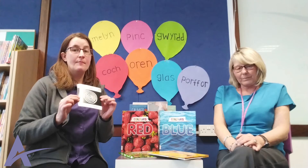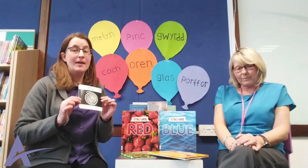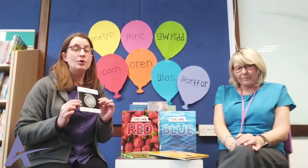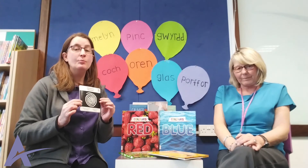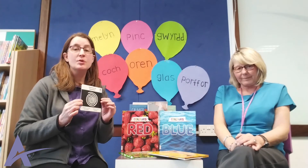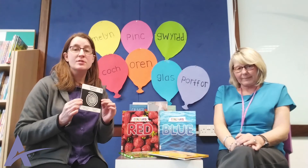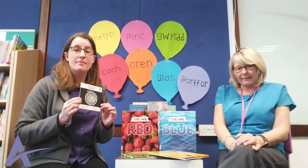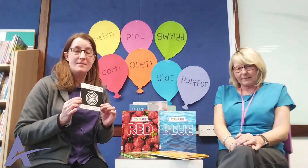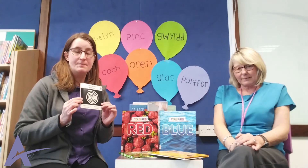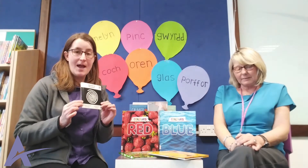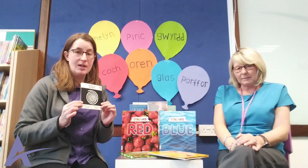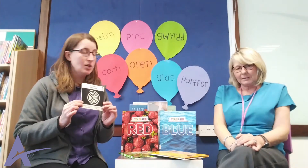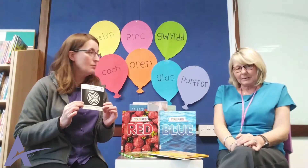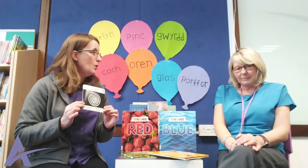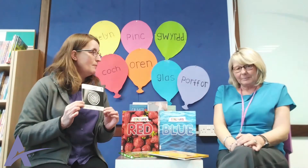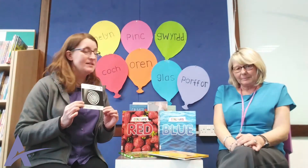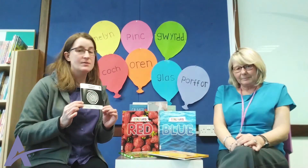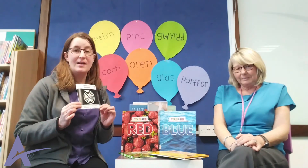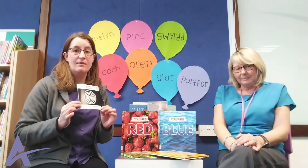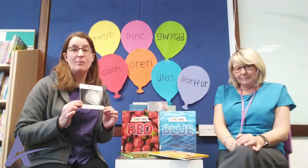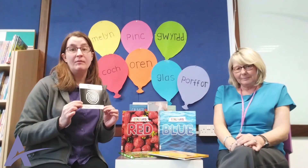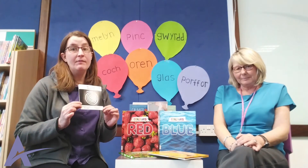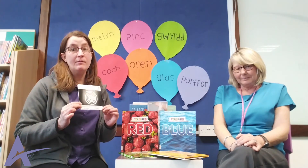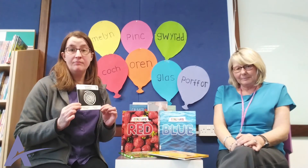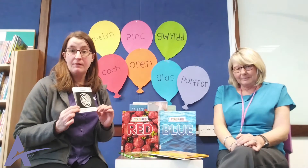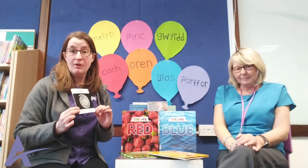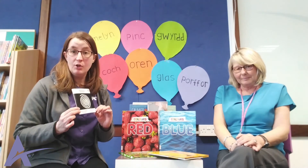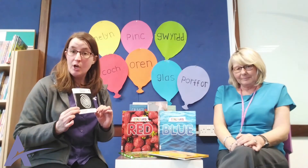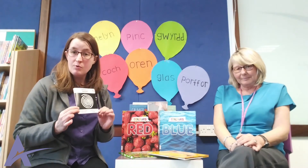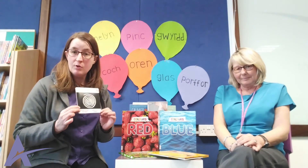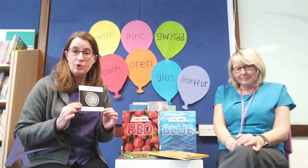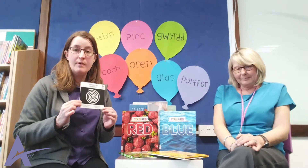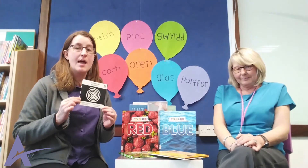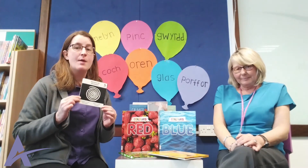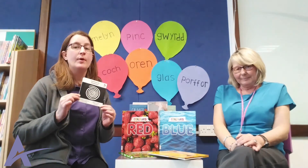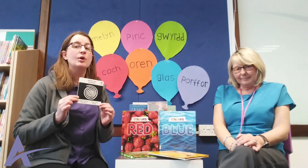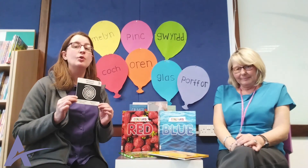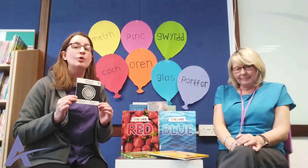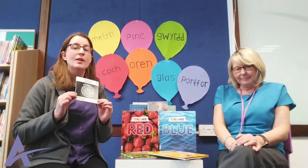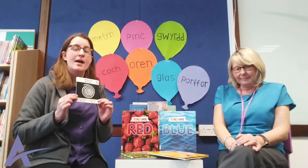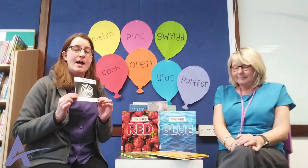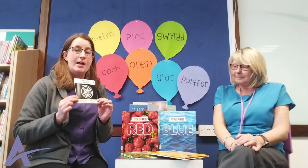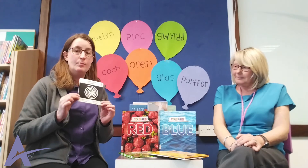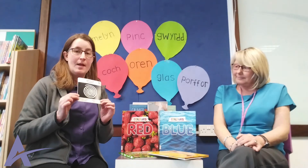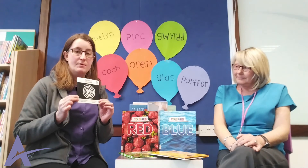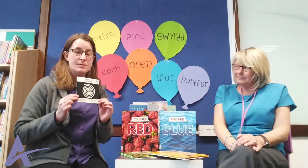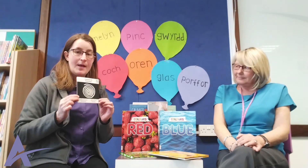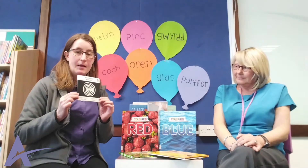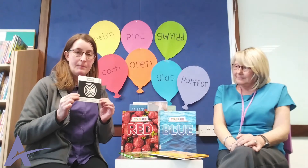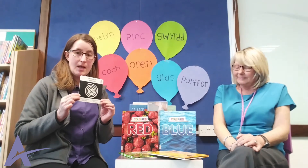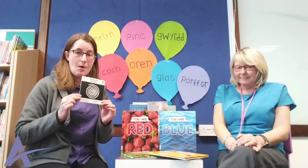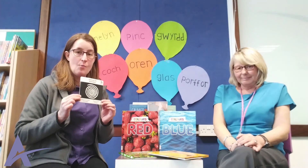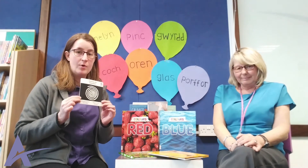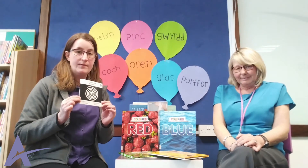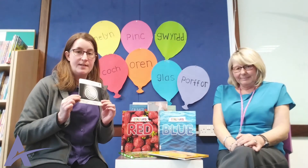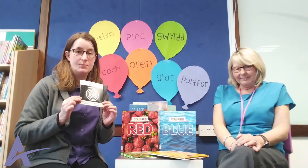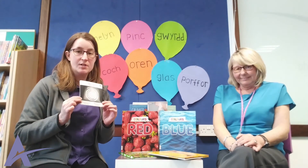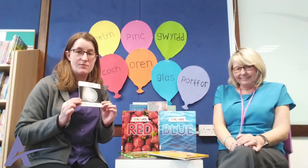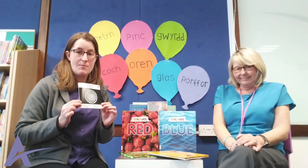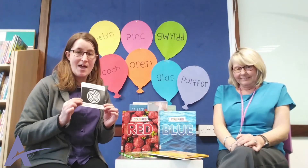your books and babies pack, you can pop into any of them. Well, give your local oral library a call and you'll be able to pick up one of these books from there.